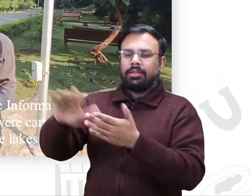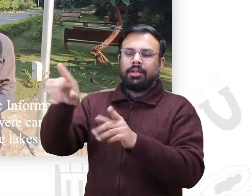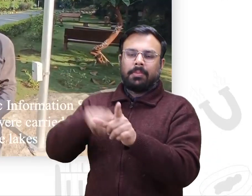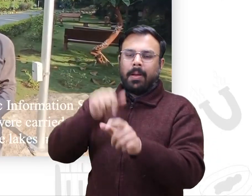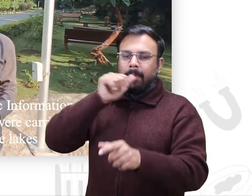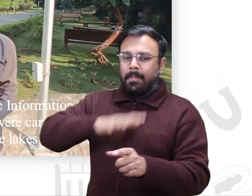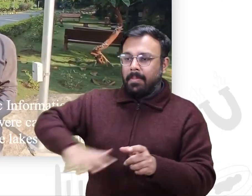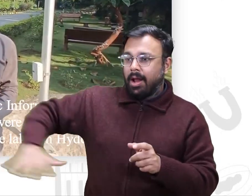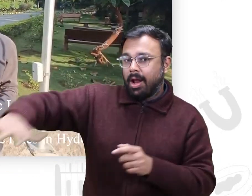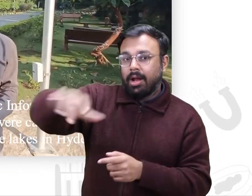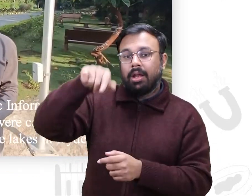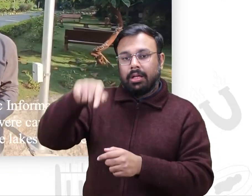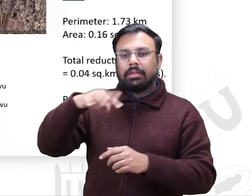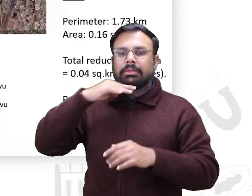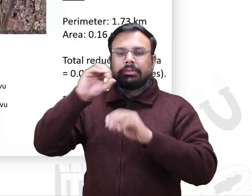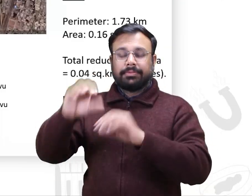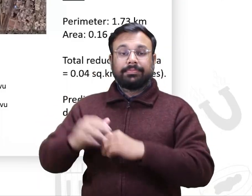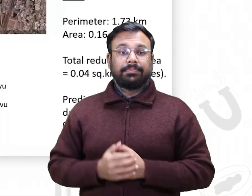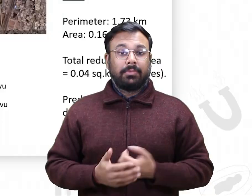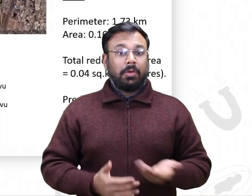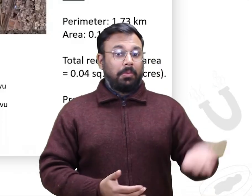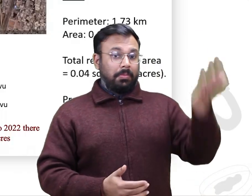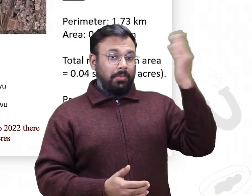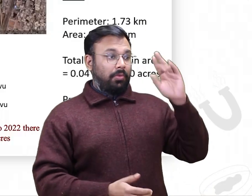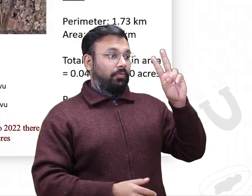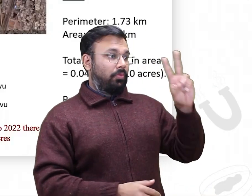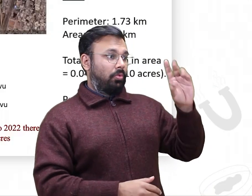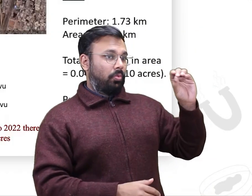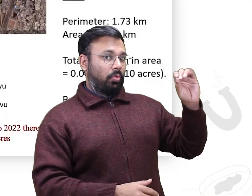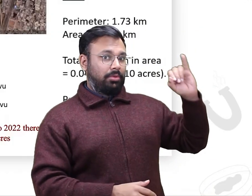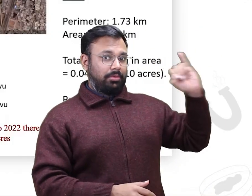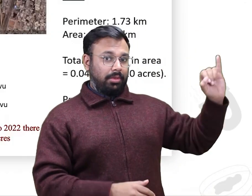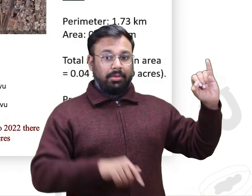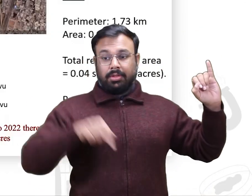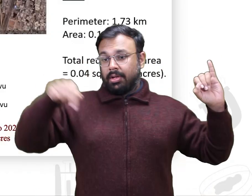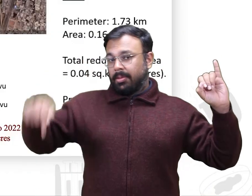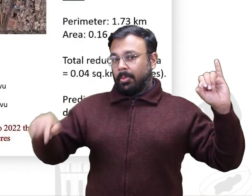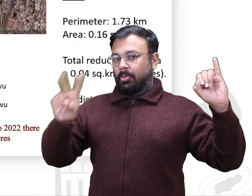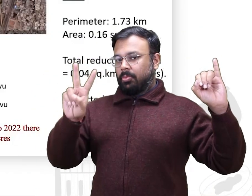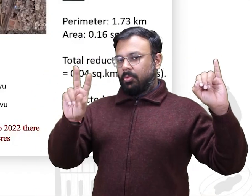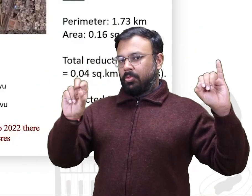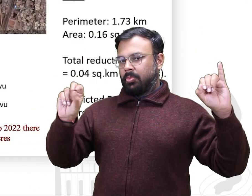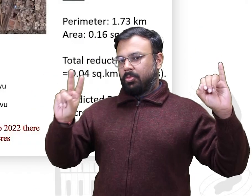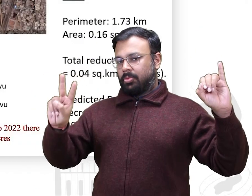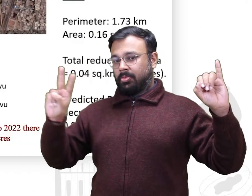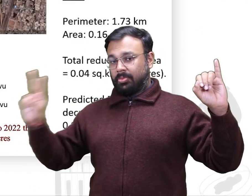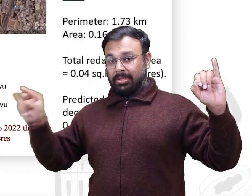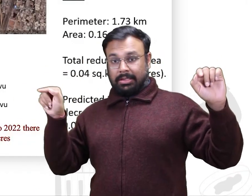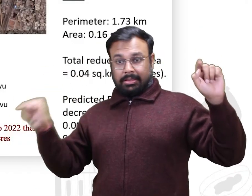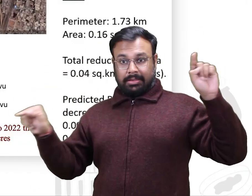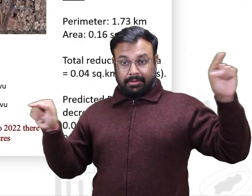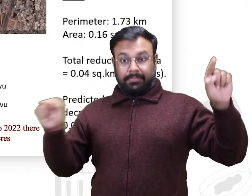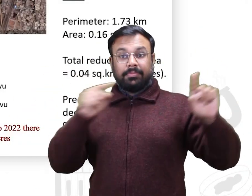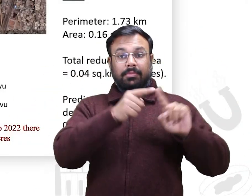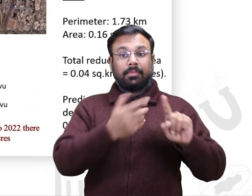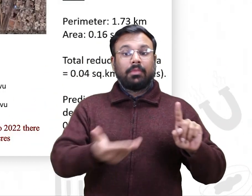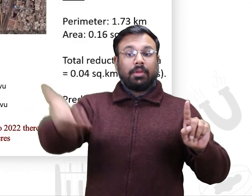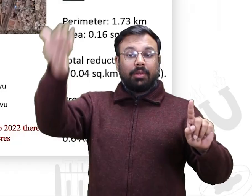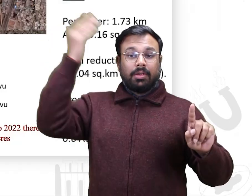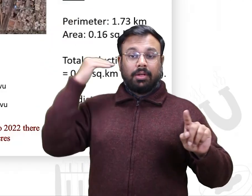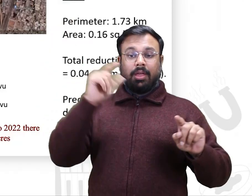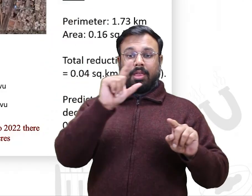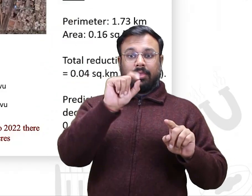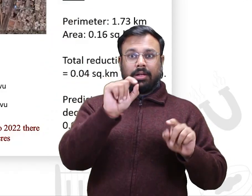some of the lakes in Hyderabad. For example, looking at the satellite image of Malaka Cheruvu, from 2006